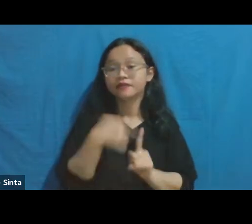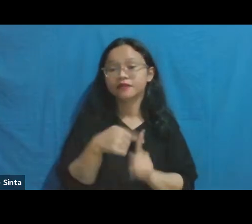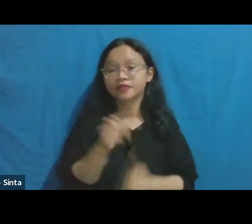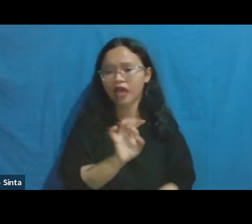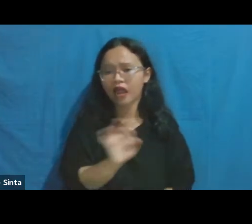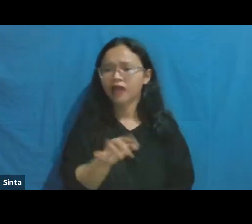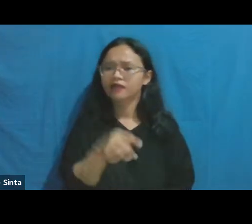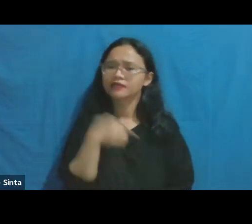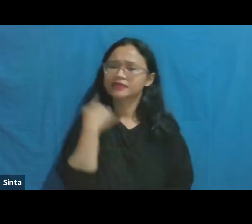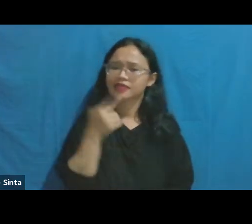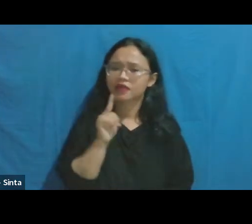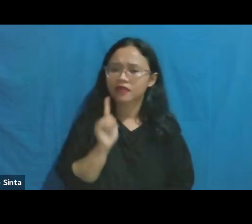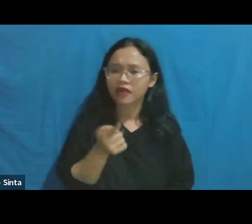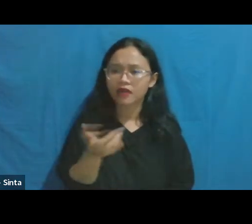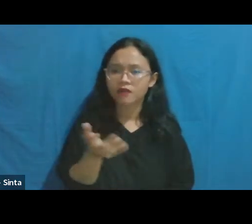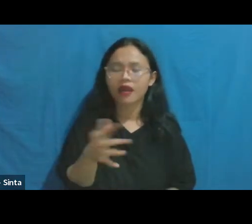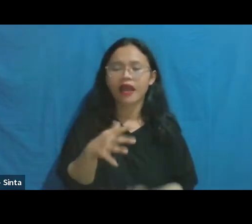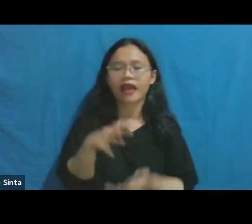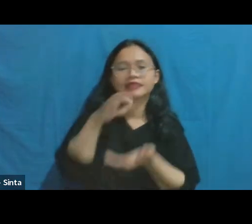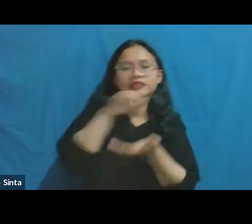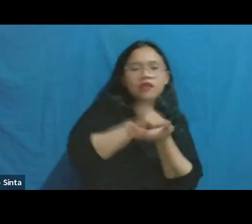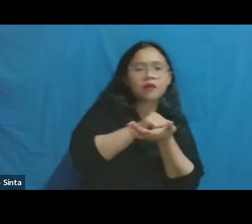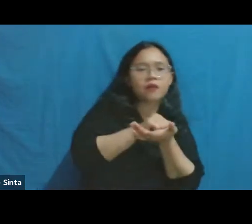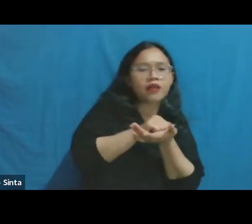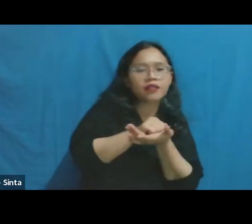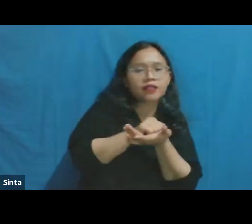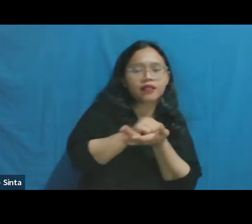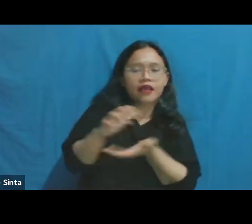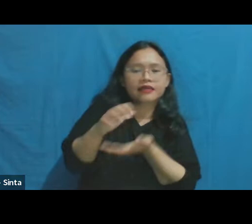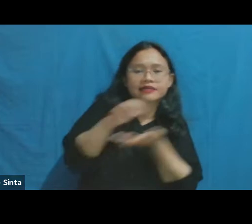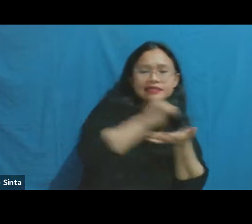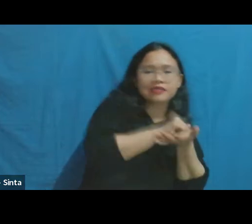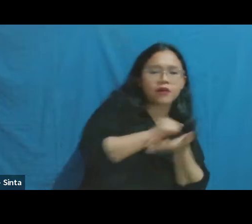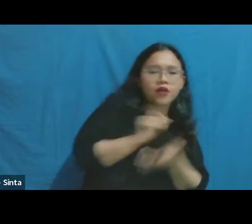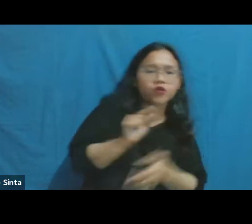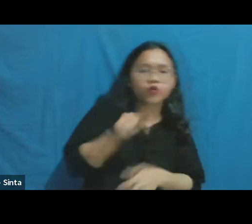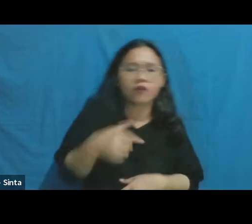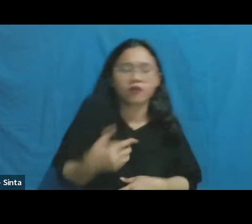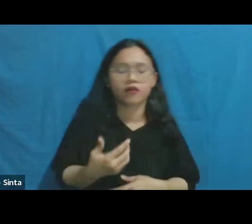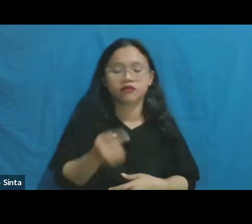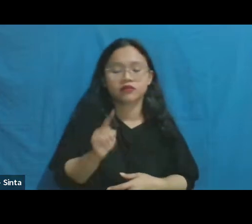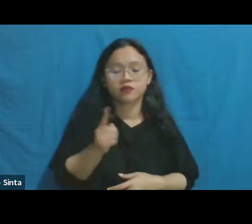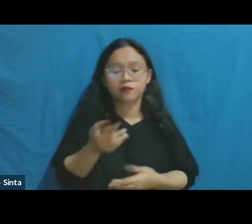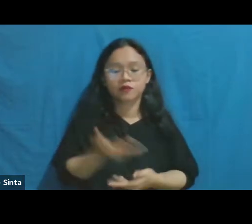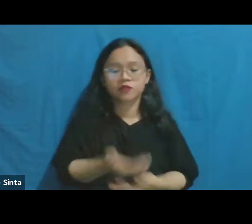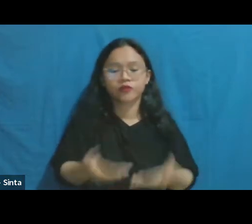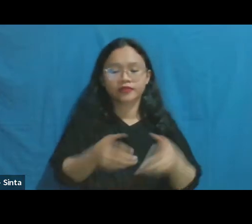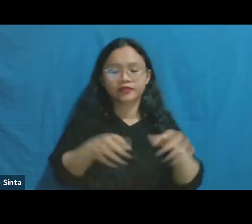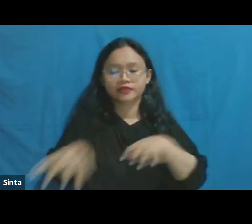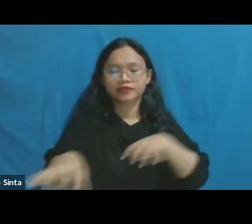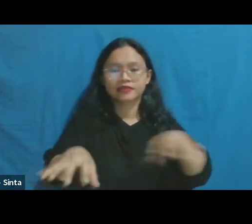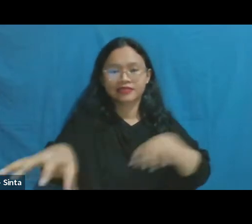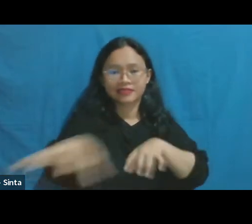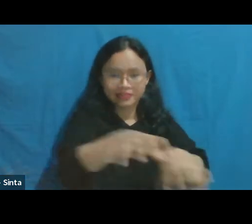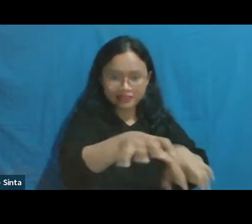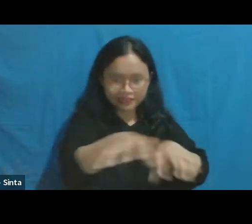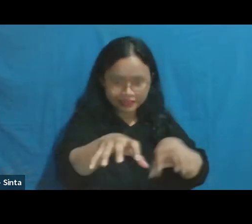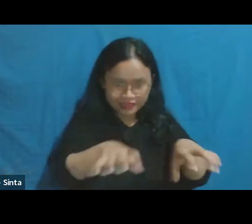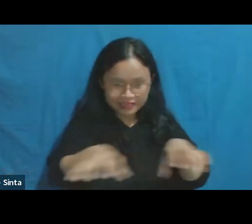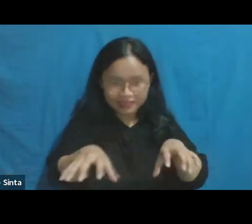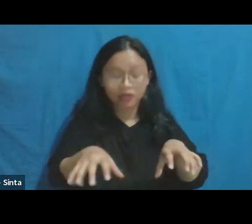coastal regions, there's the Papua, the migrant region, and then the